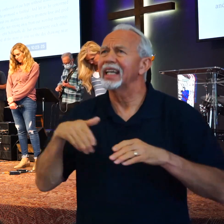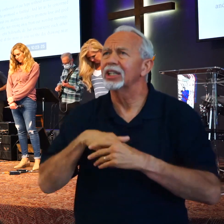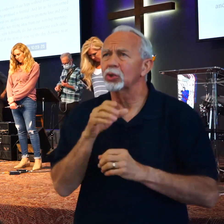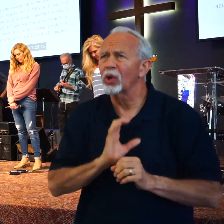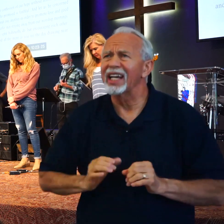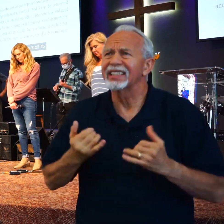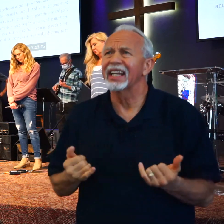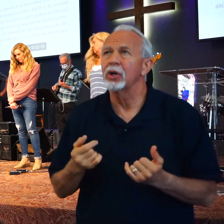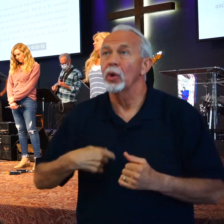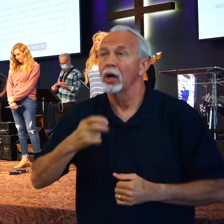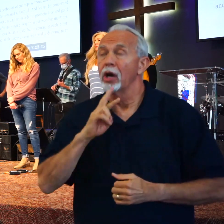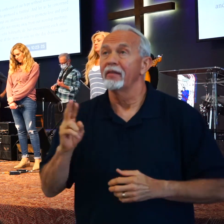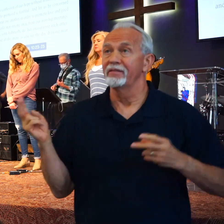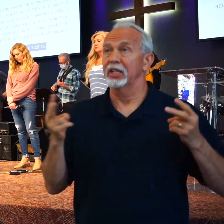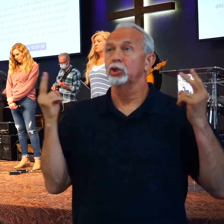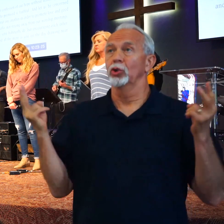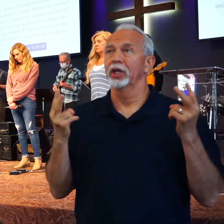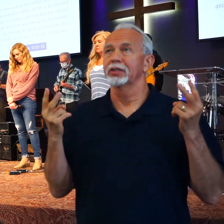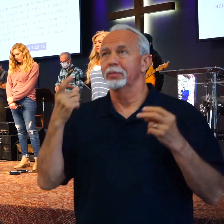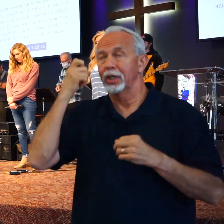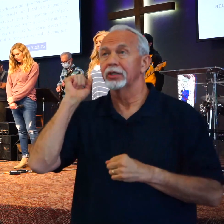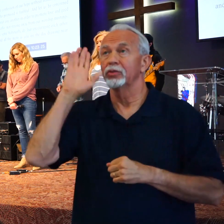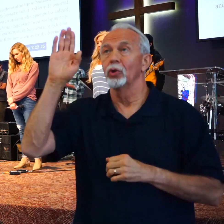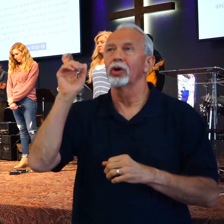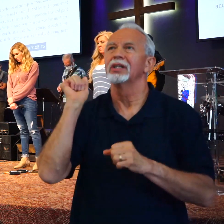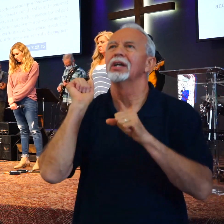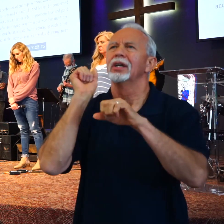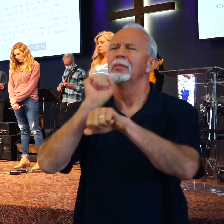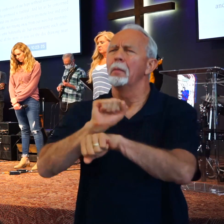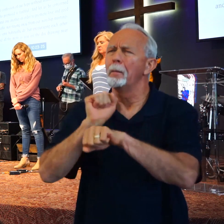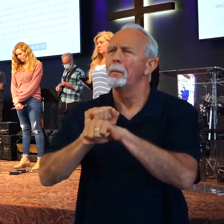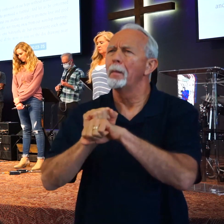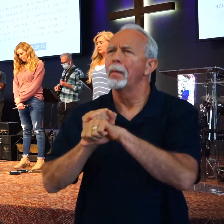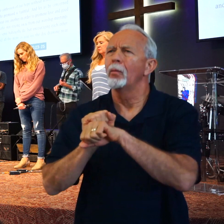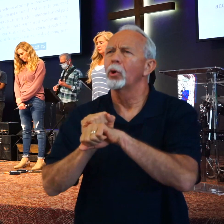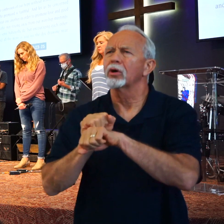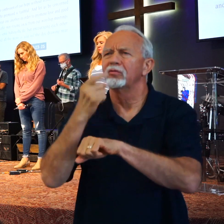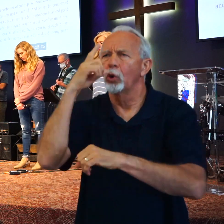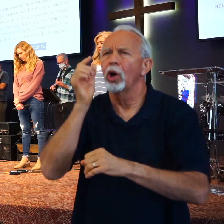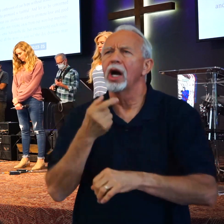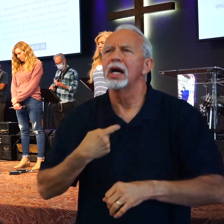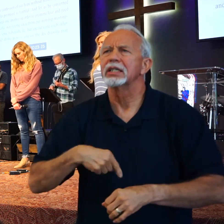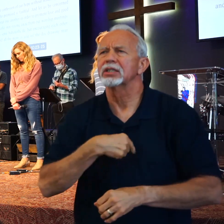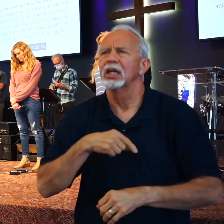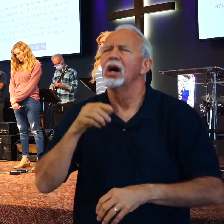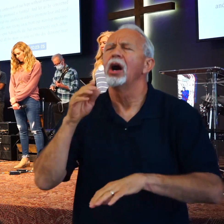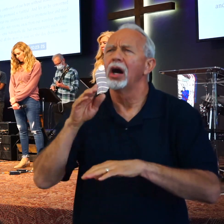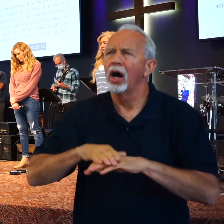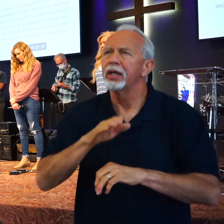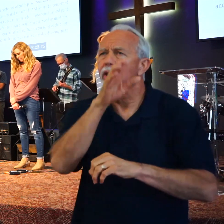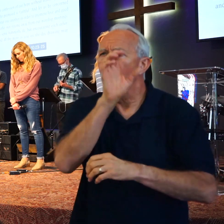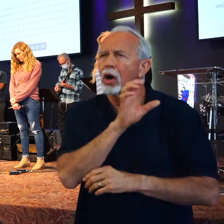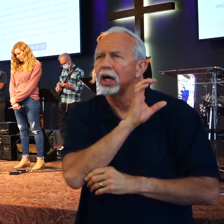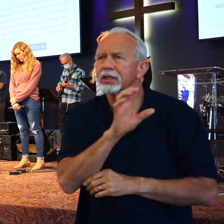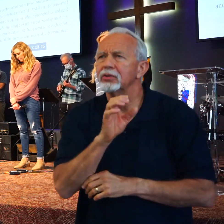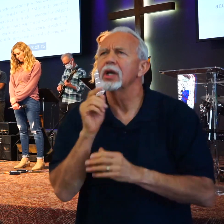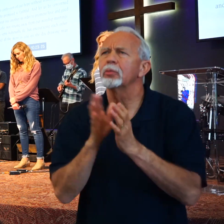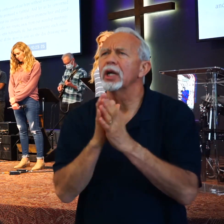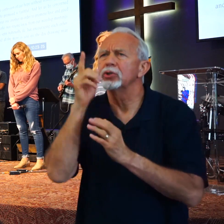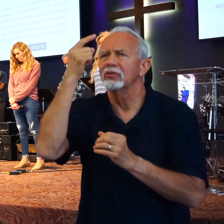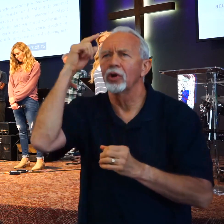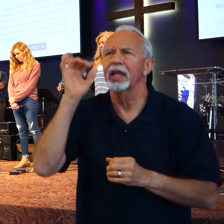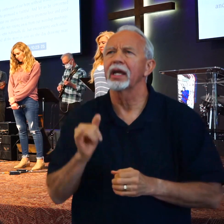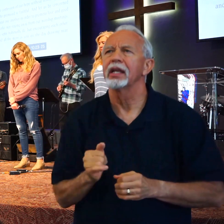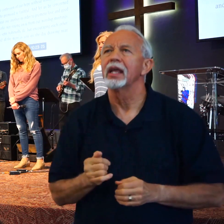we are victorious because of your mighty work for us on the cross of Calvary. And we give you praise for that. Thank you, Lord, that